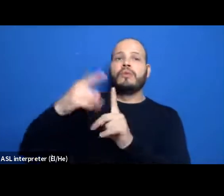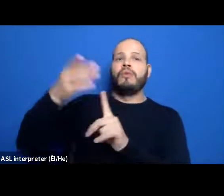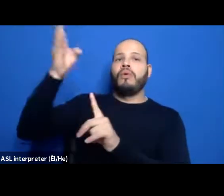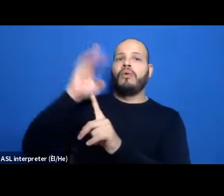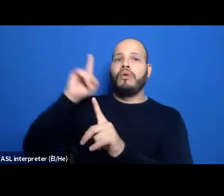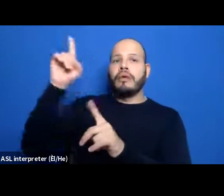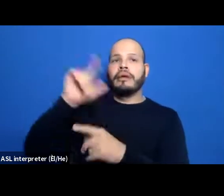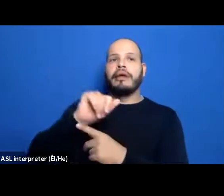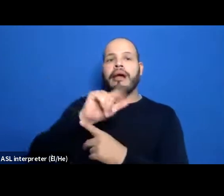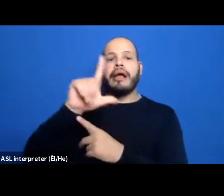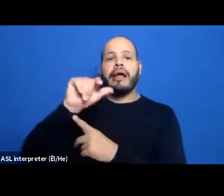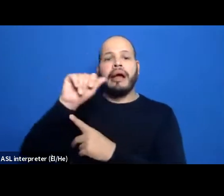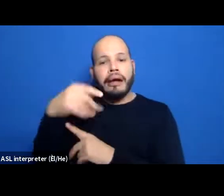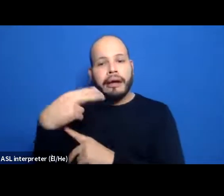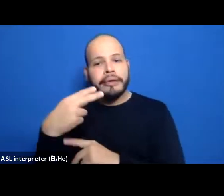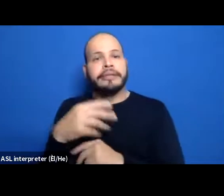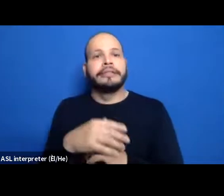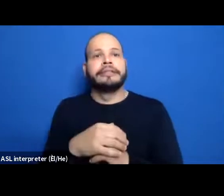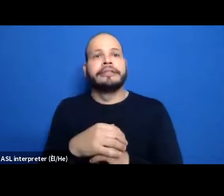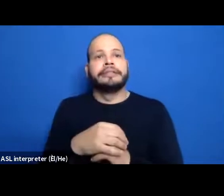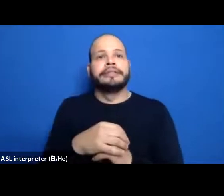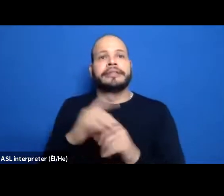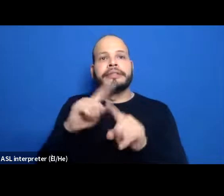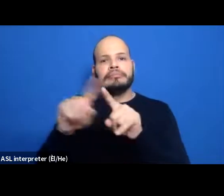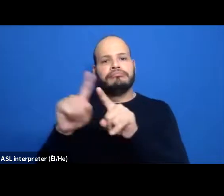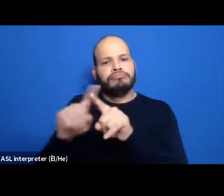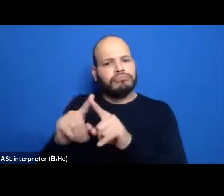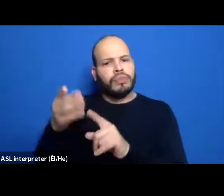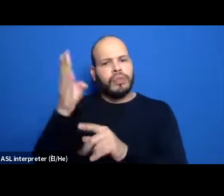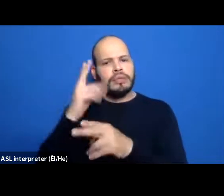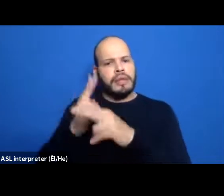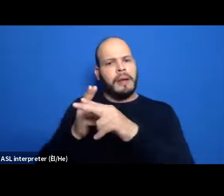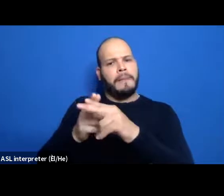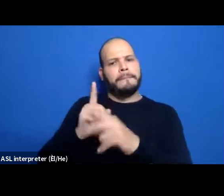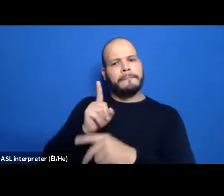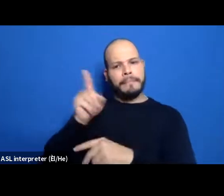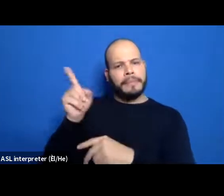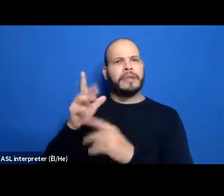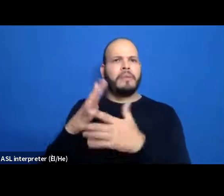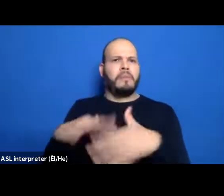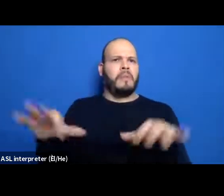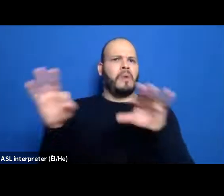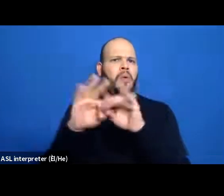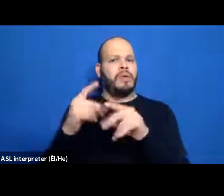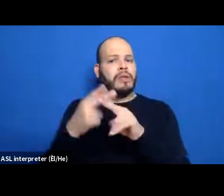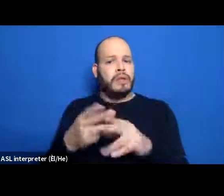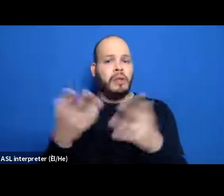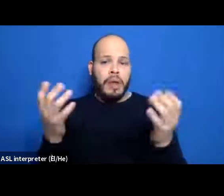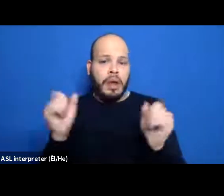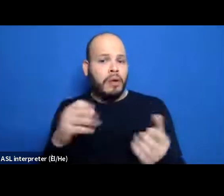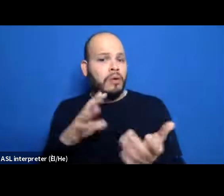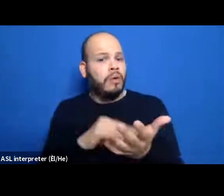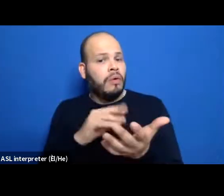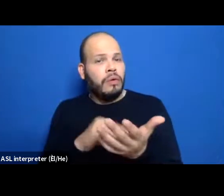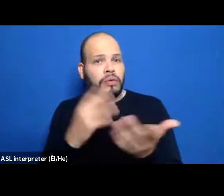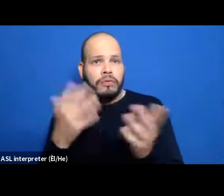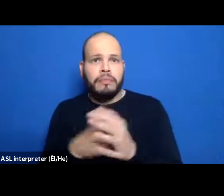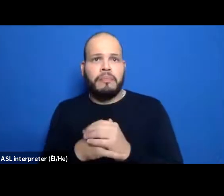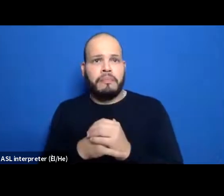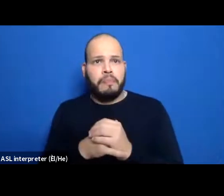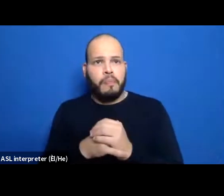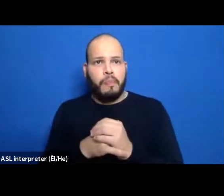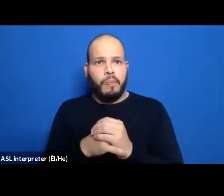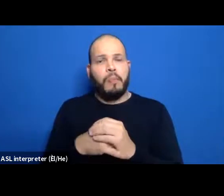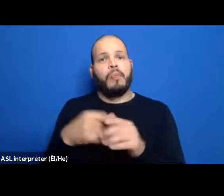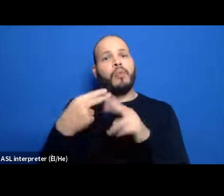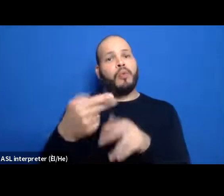human goodness, right? That is so important that we learn how to connect our young people with that higher power,